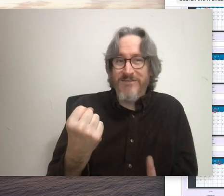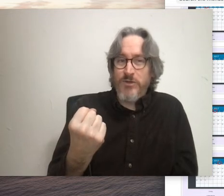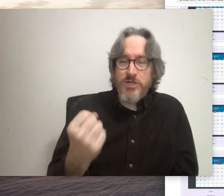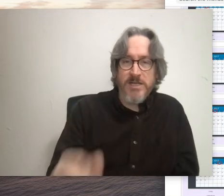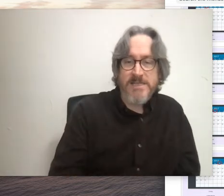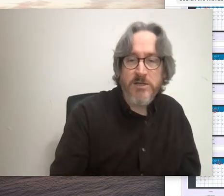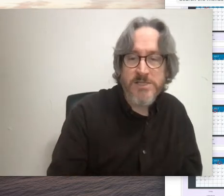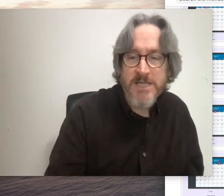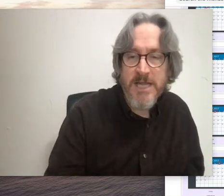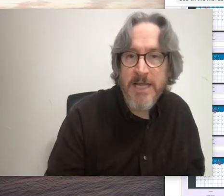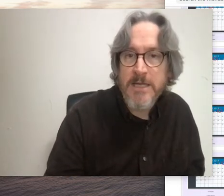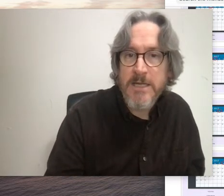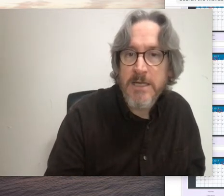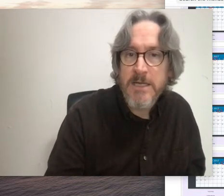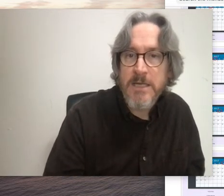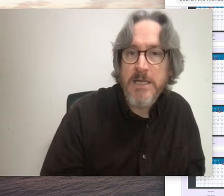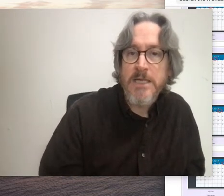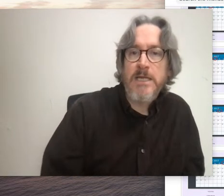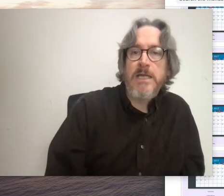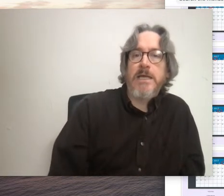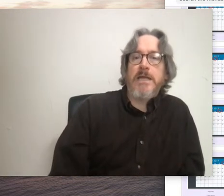The confusion is, and you'll see,